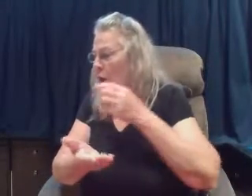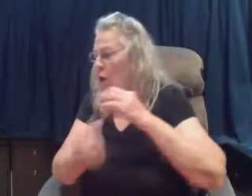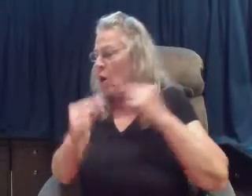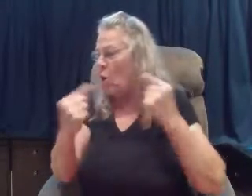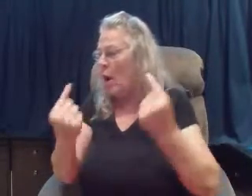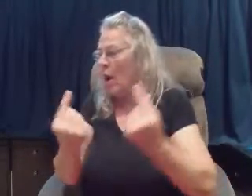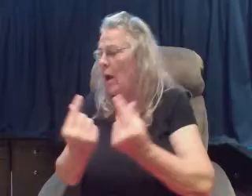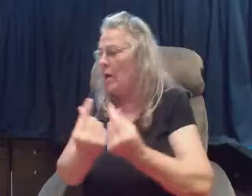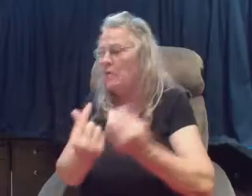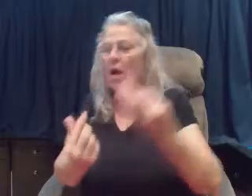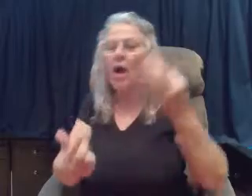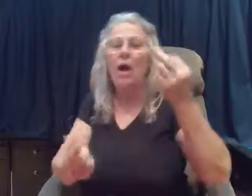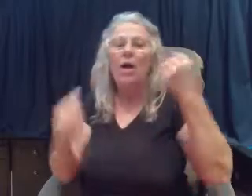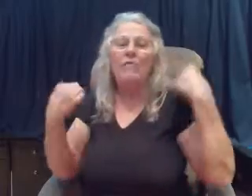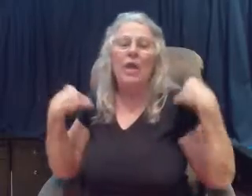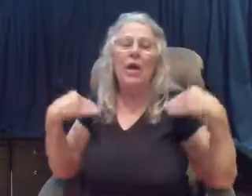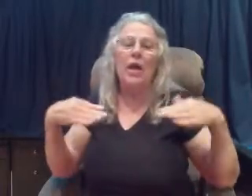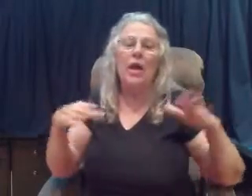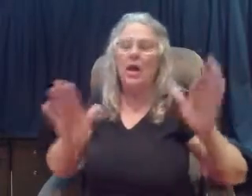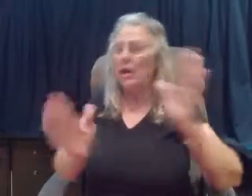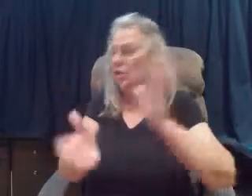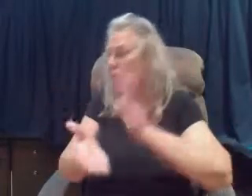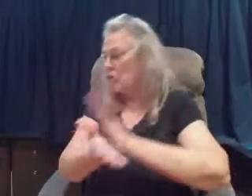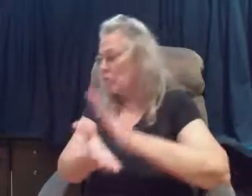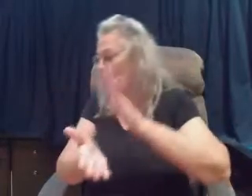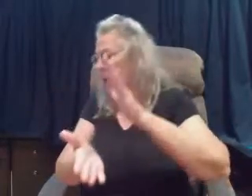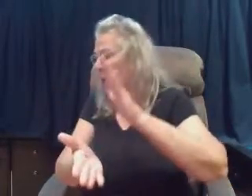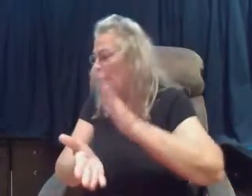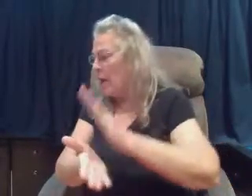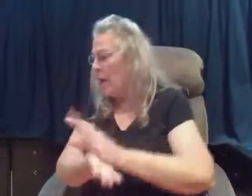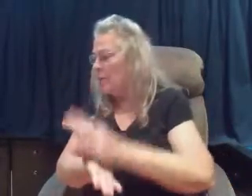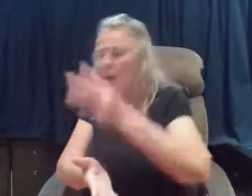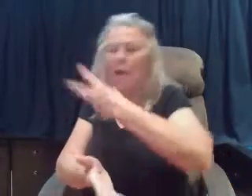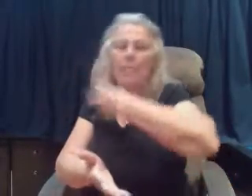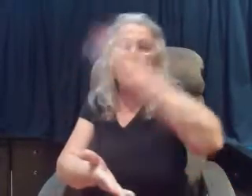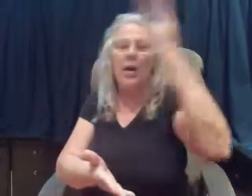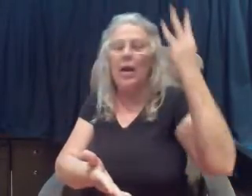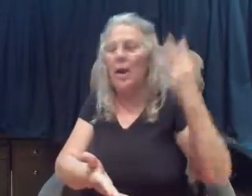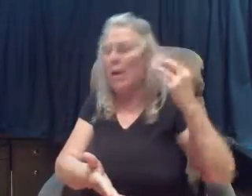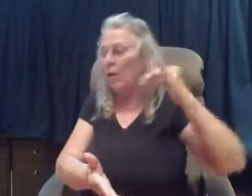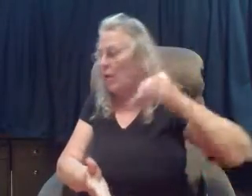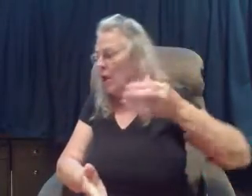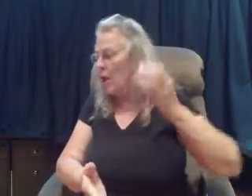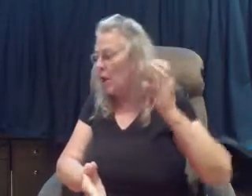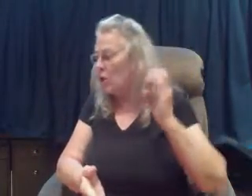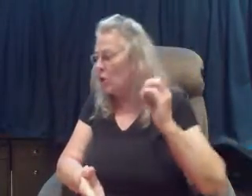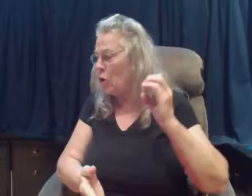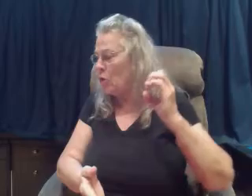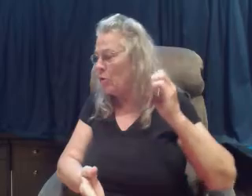the choirs of angels praise. Mary,